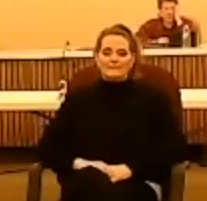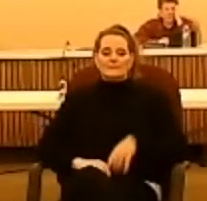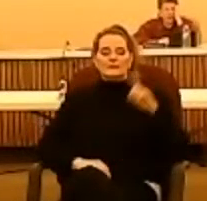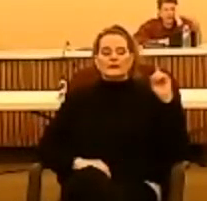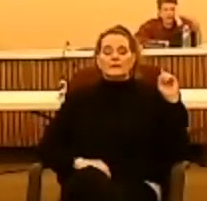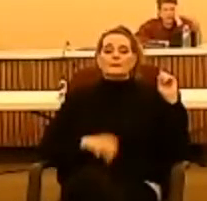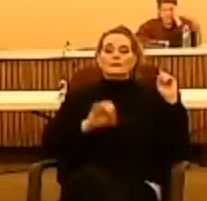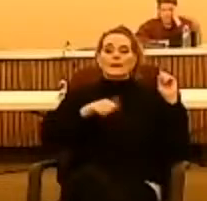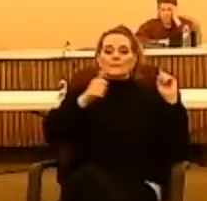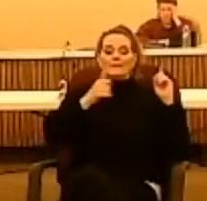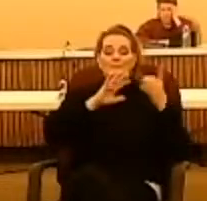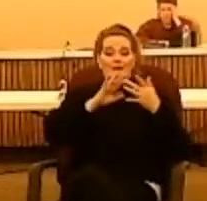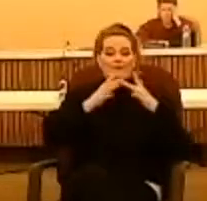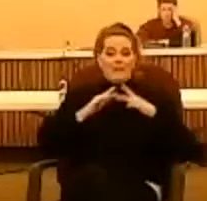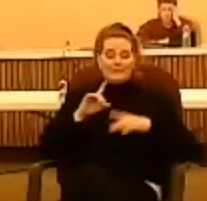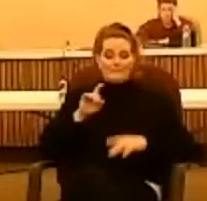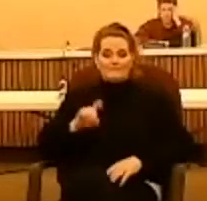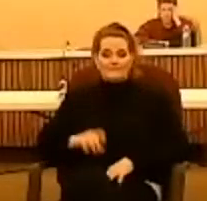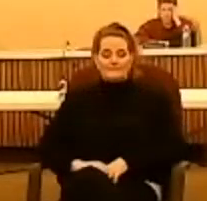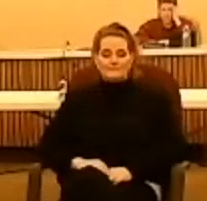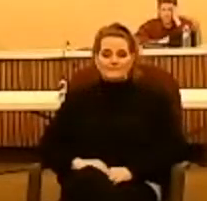Anybody else online?